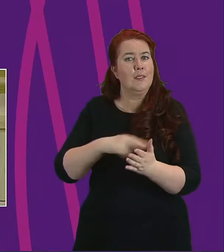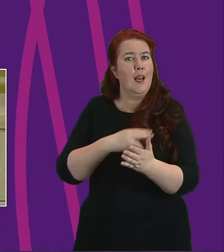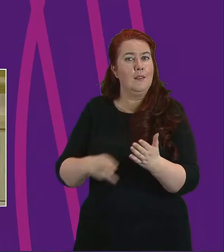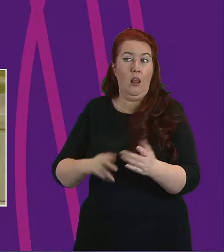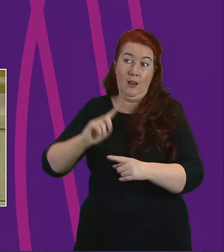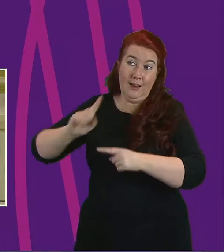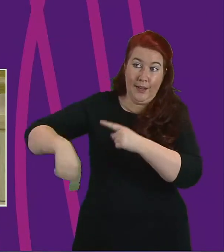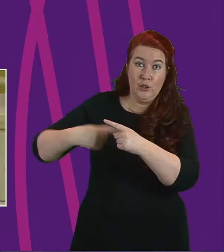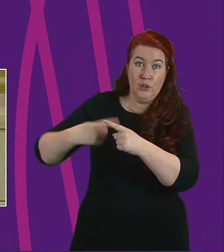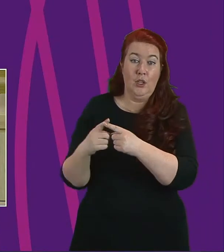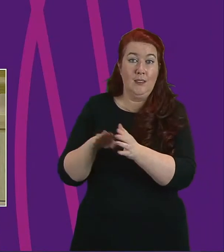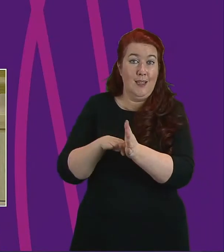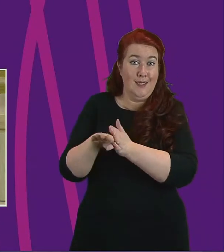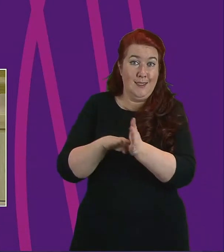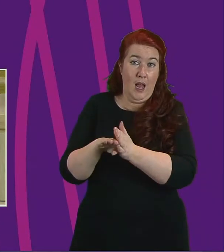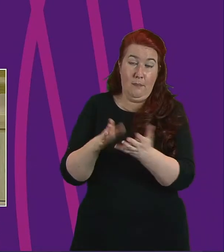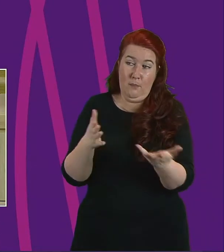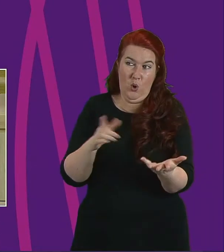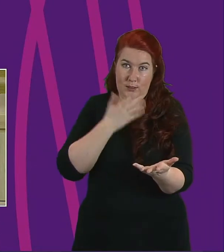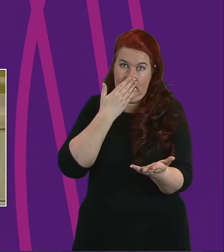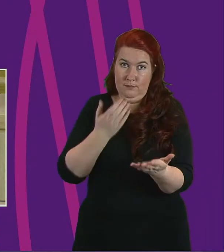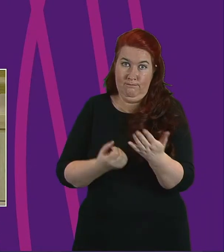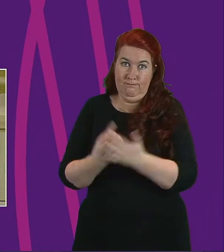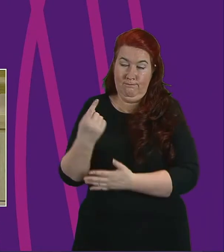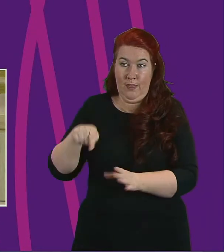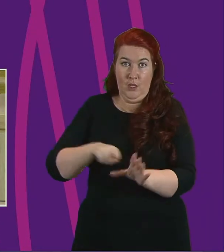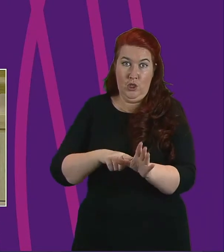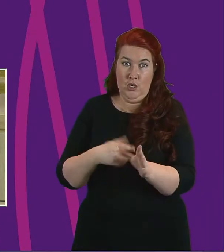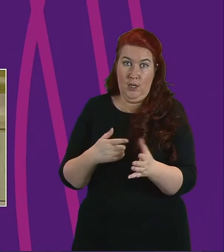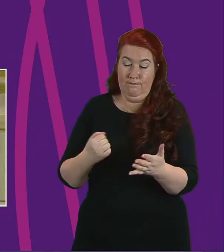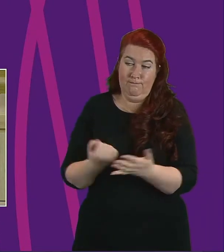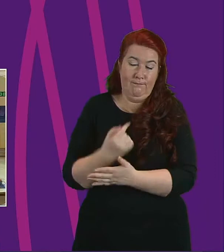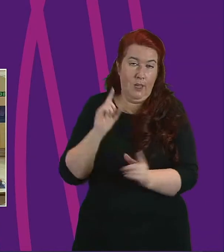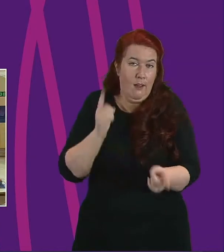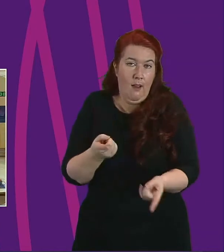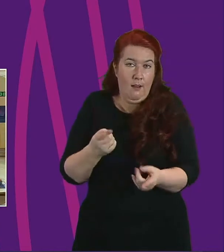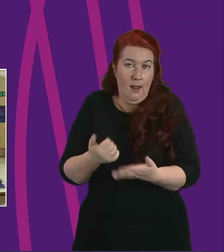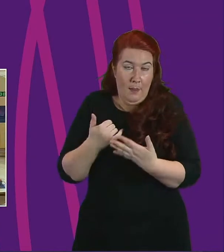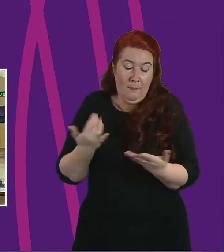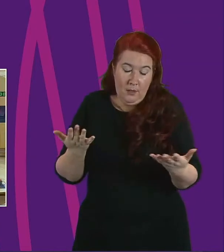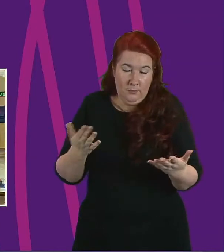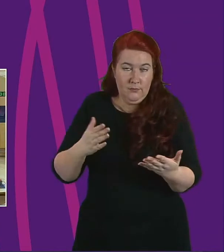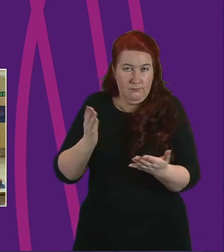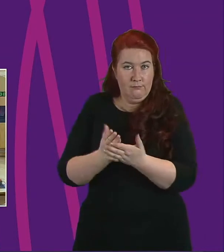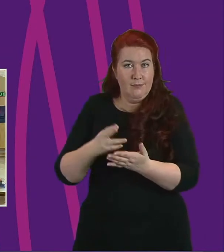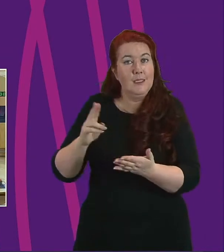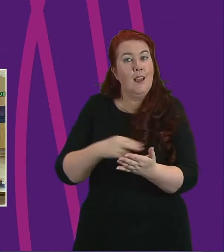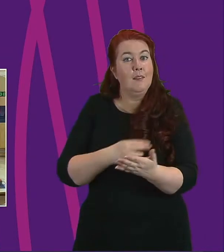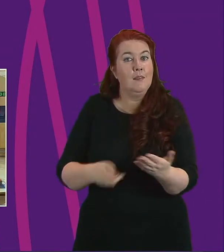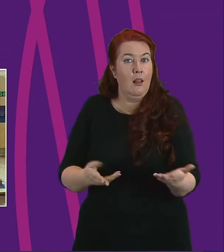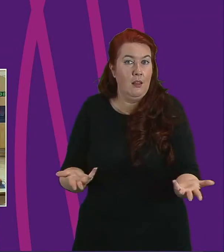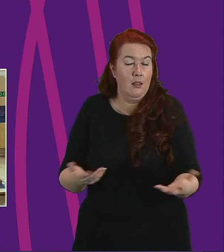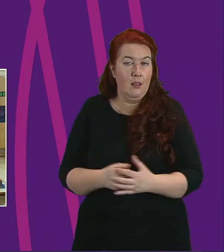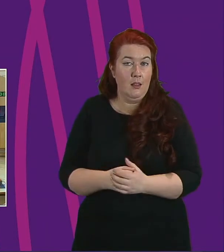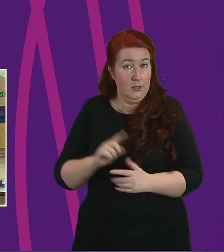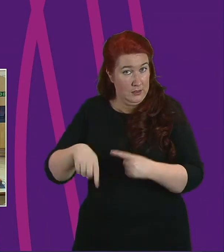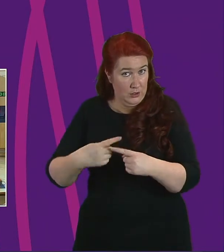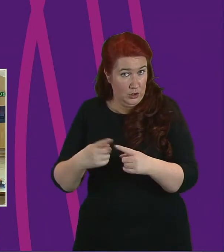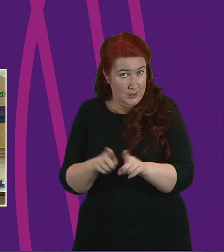diet, as was unavoidably the case this academic year? Thank you. John Swinney.